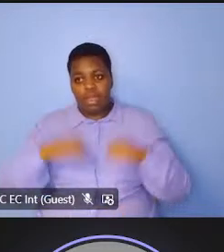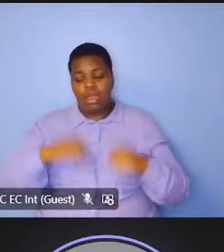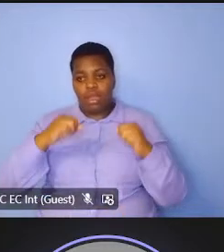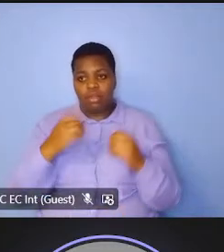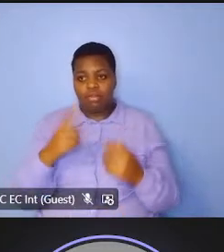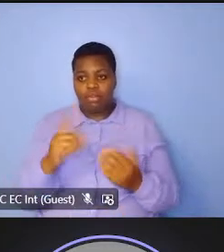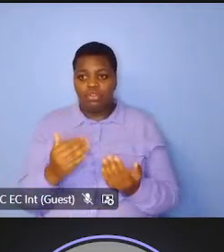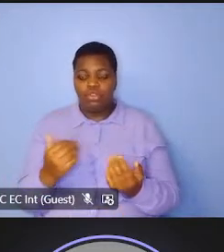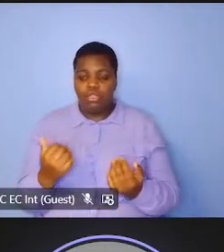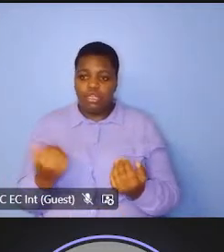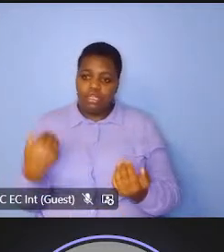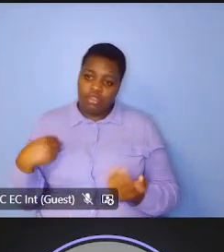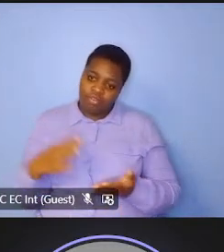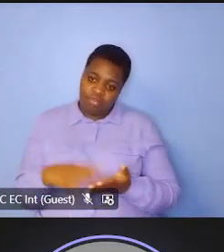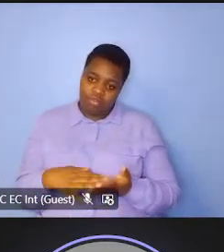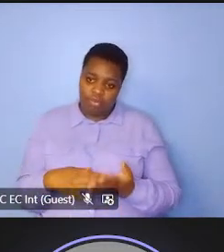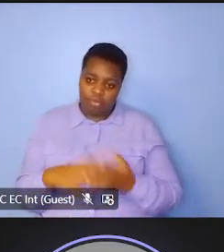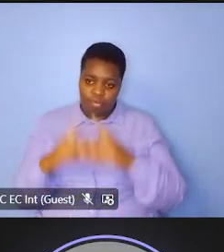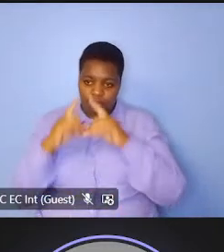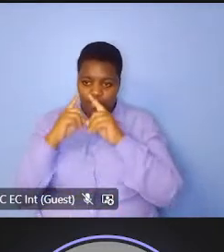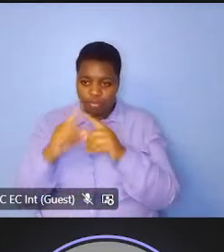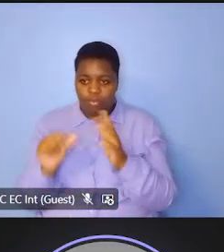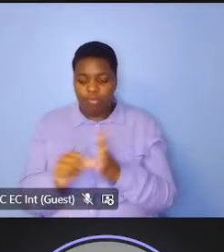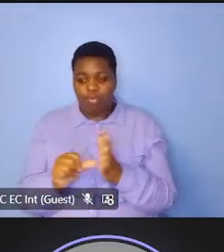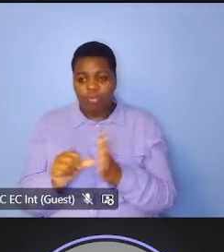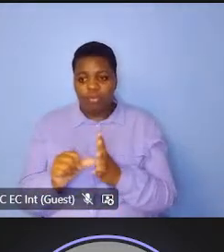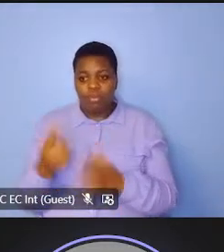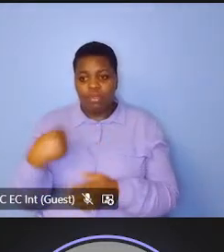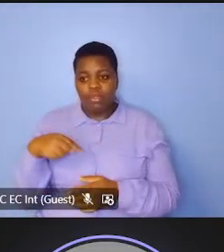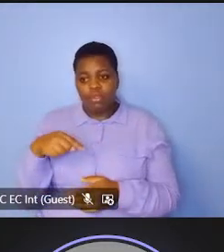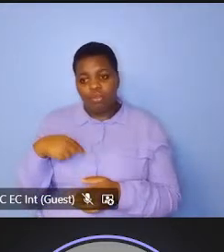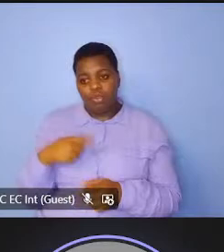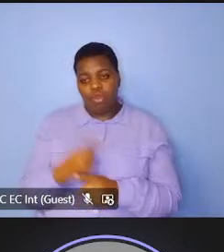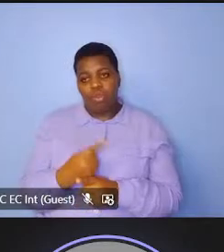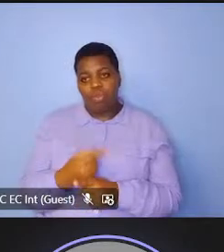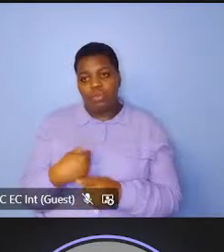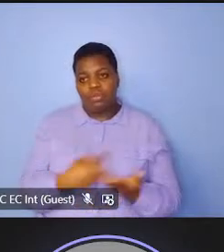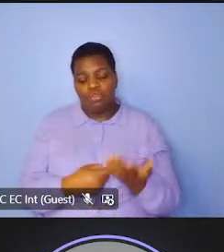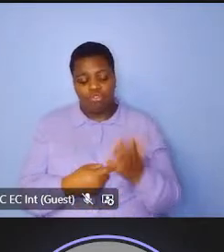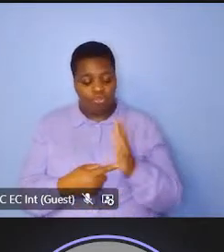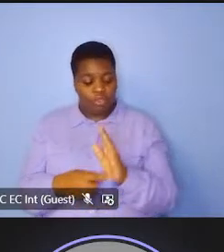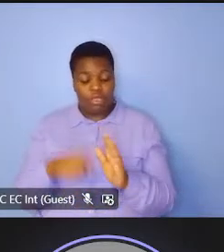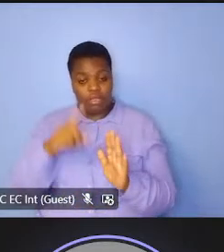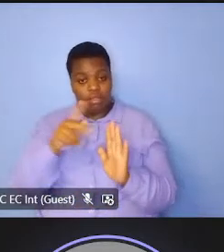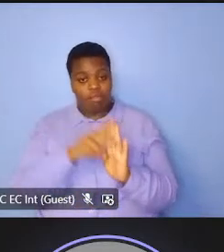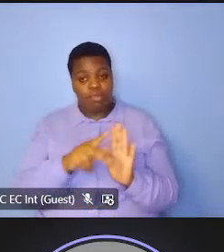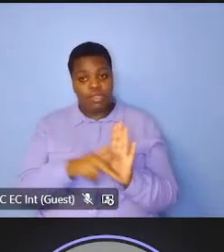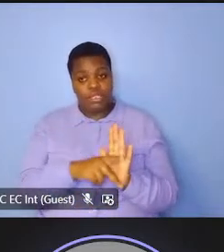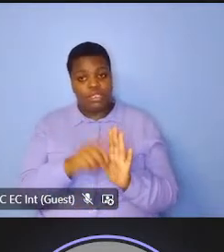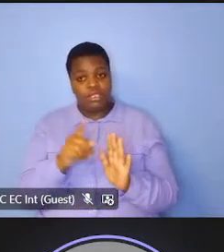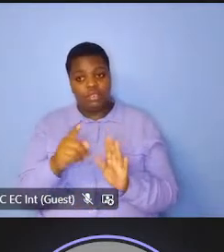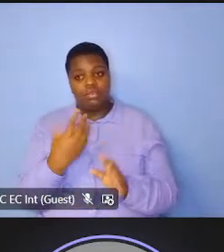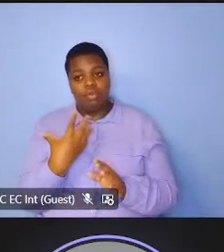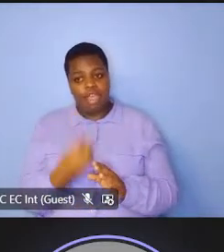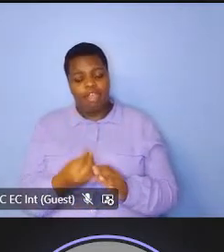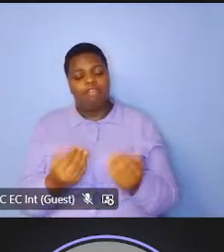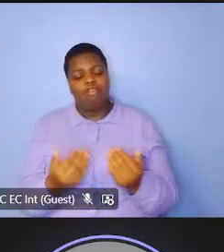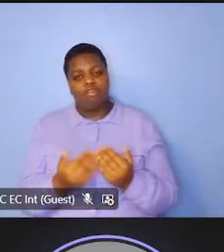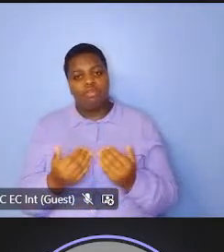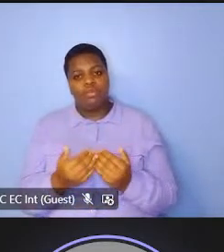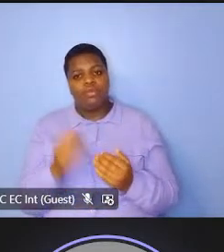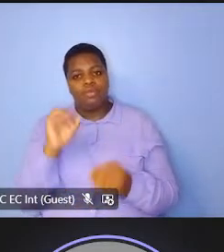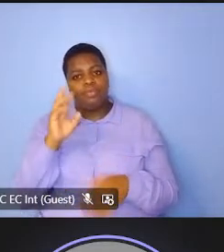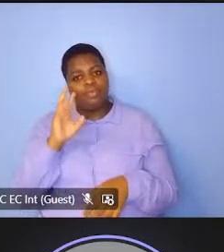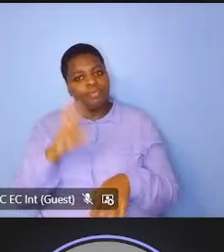serve a certain purpose, it's important, however, that we're sure that the policies and codes of conduct we have in schools still